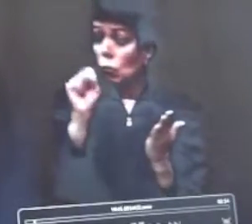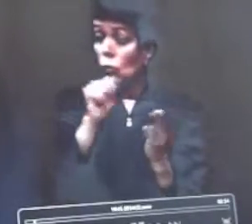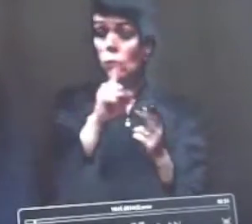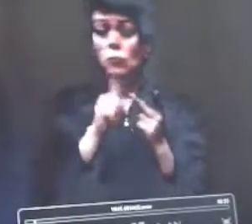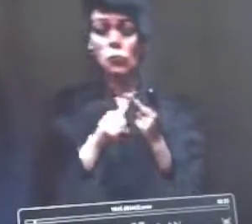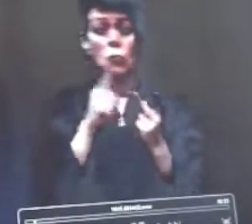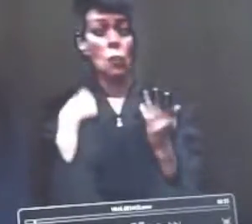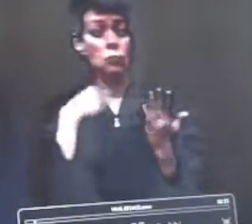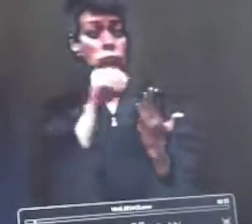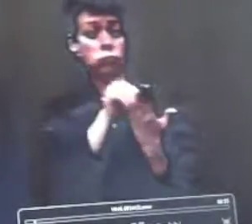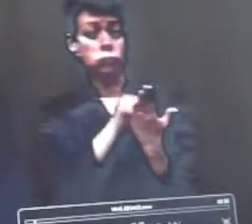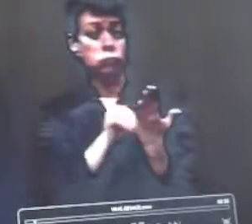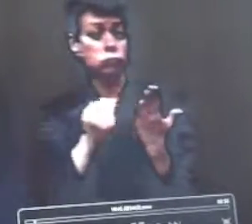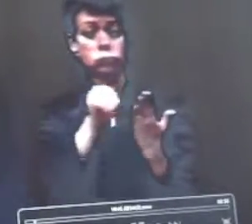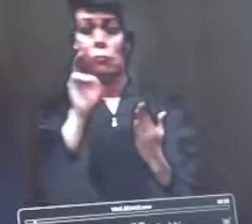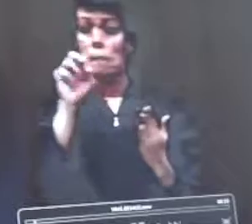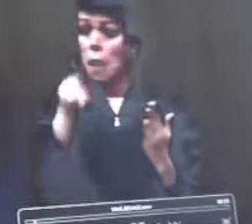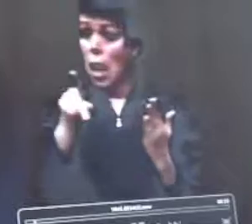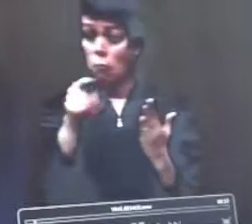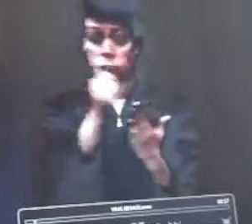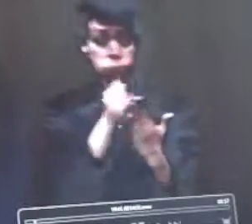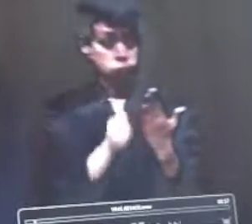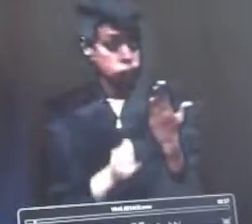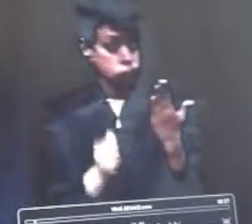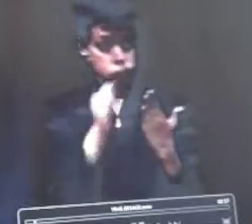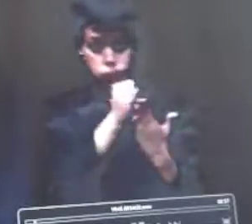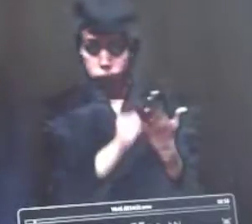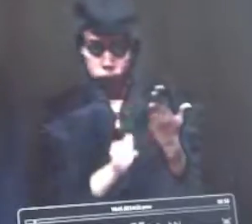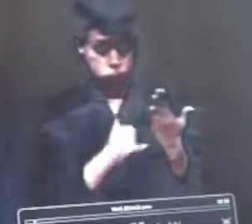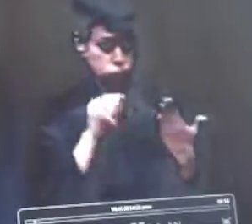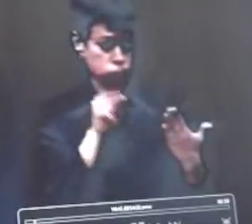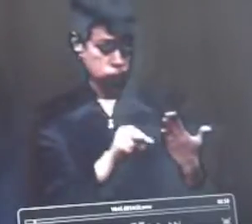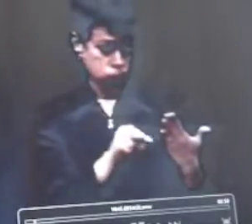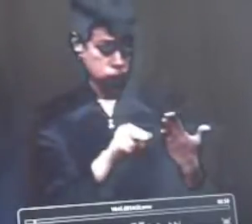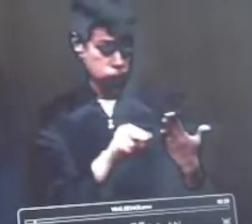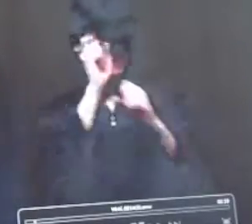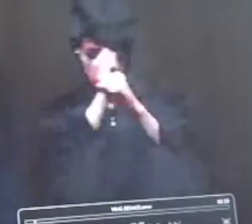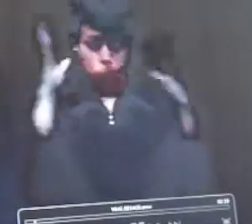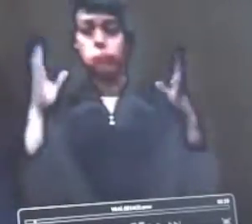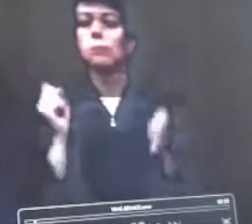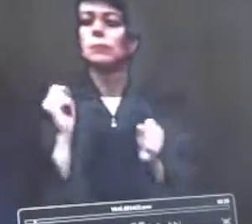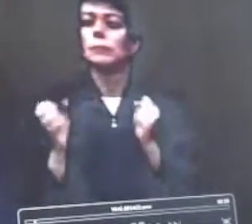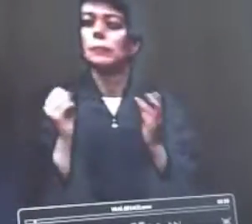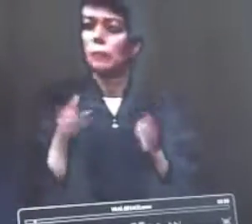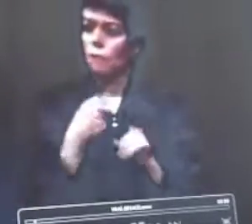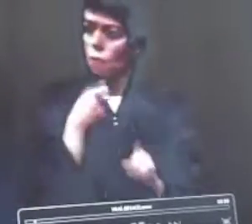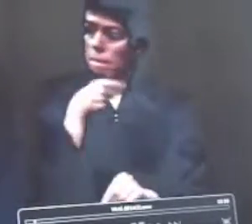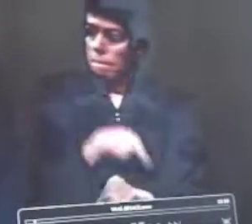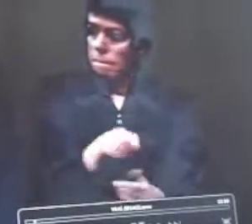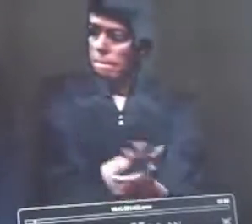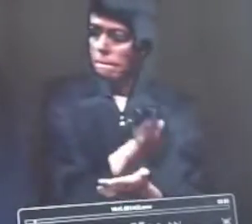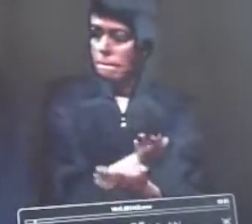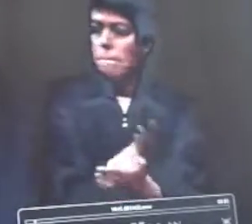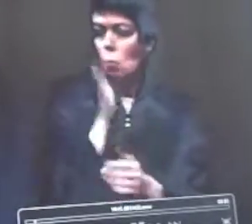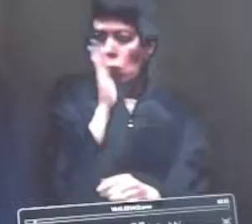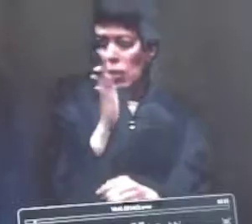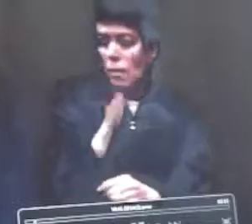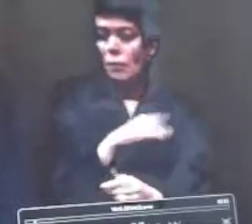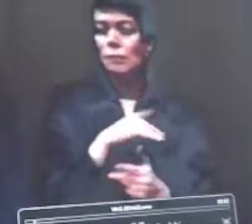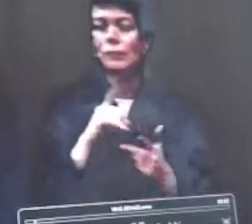uses notes or draws some sort of map to look at to be able to expand